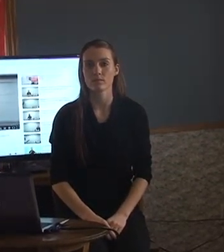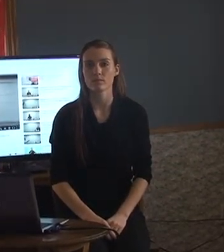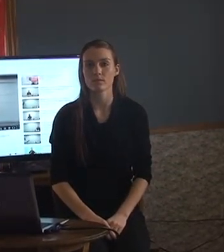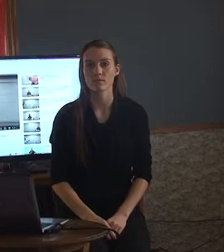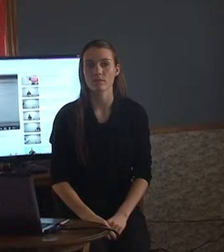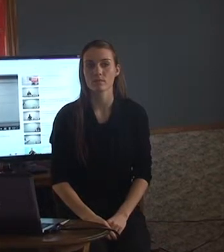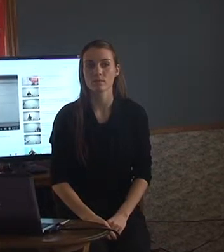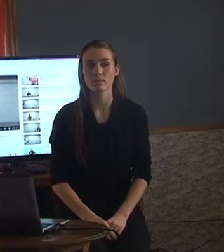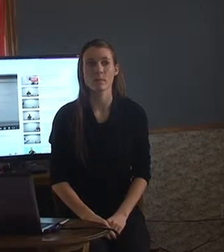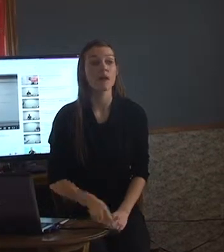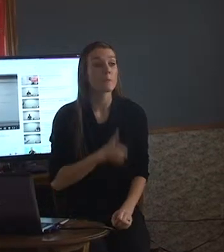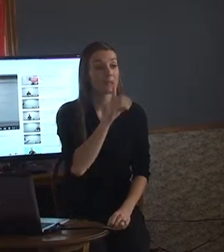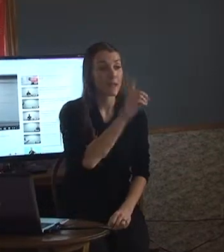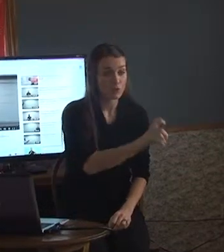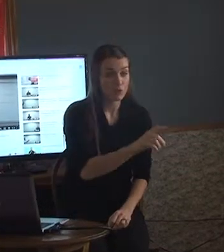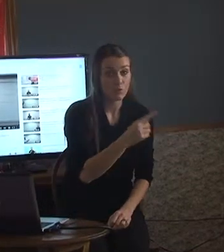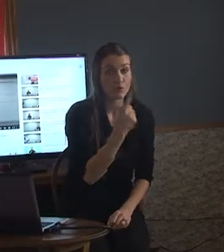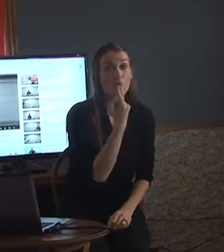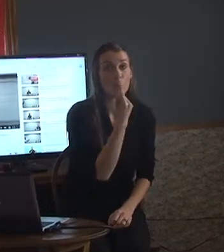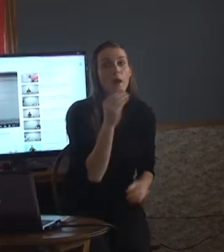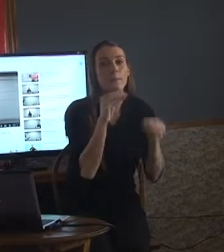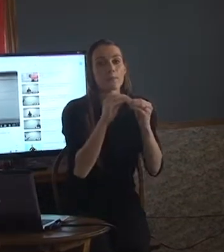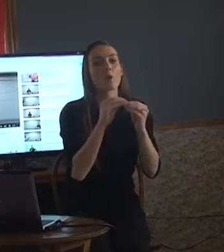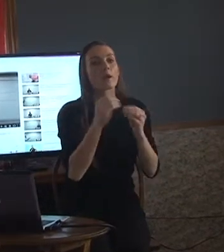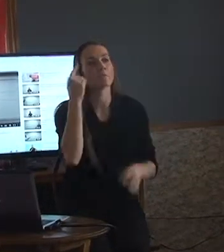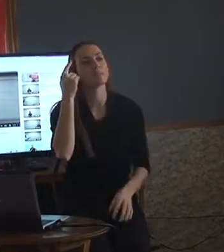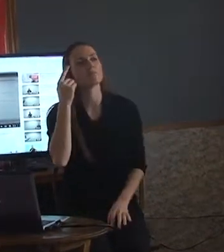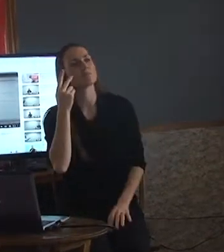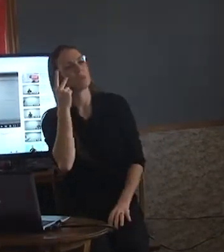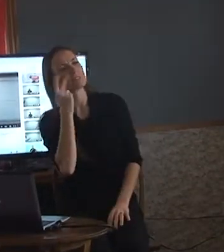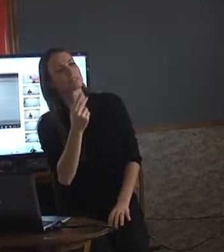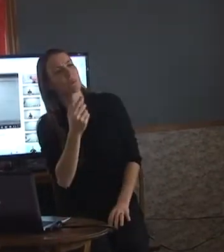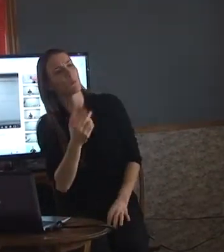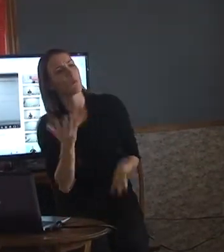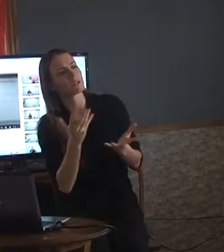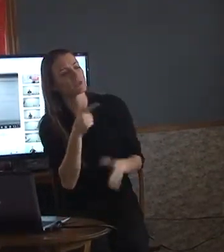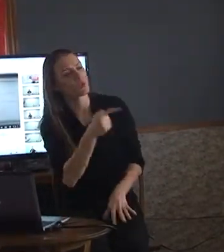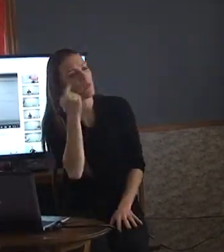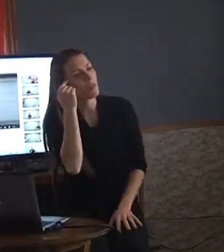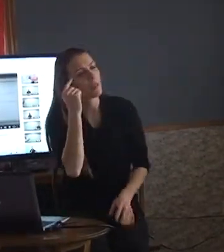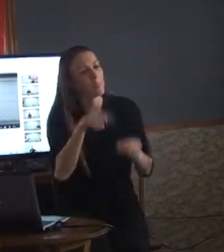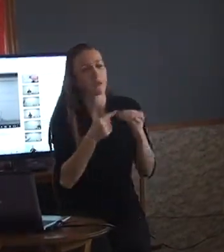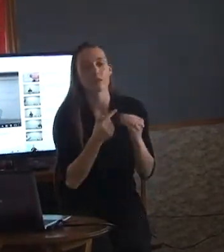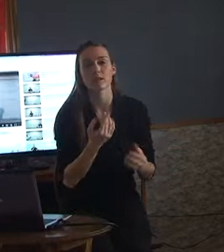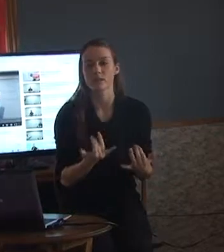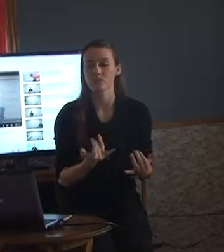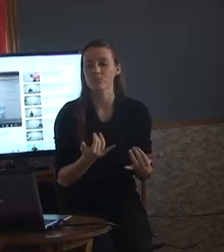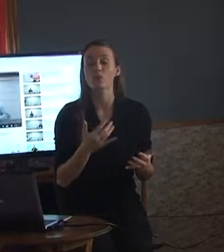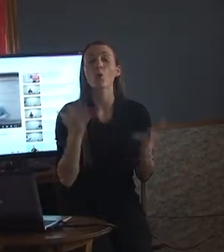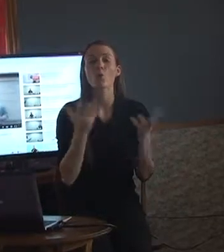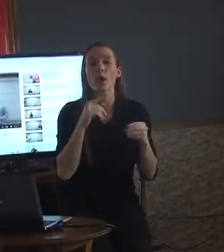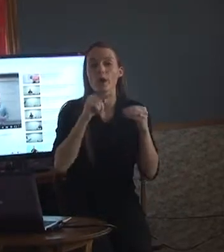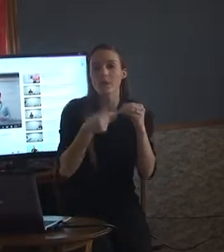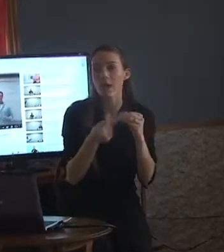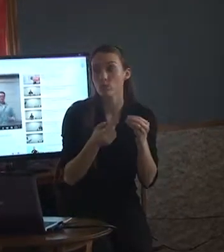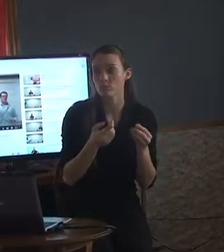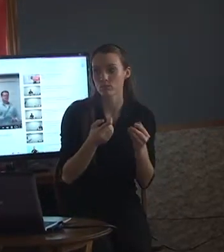let me ask you for one more, and let's see what you think about this, okay? What about, now we had all these things, what about zip